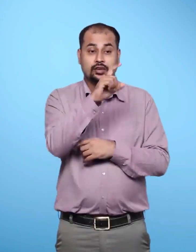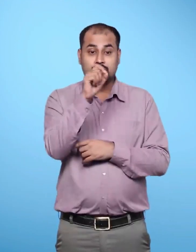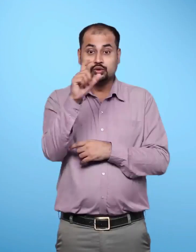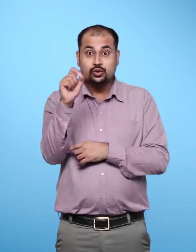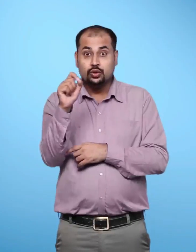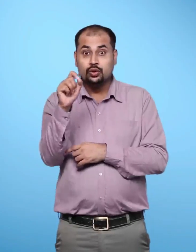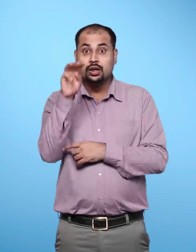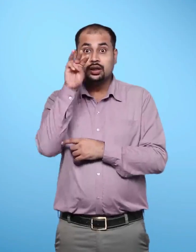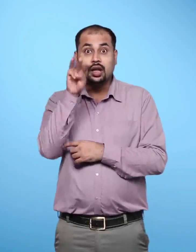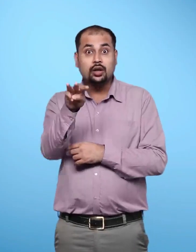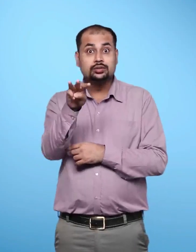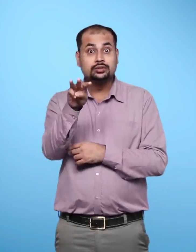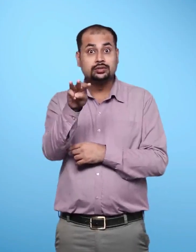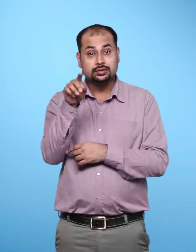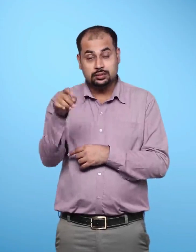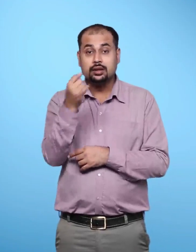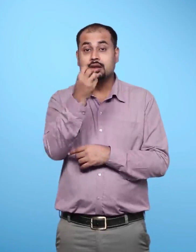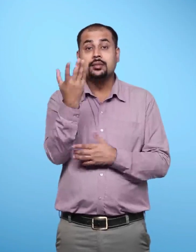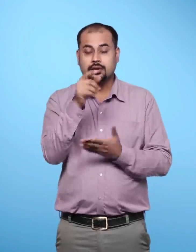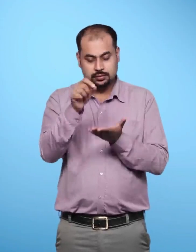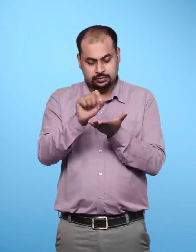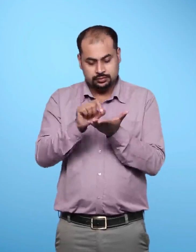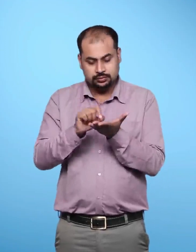Now write 100,000.